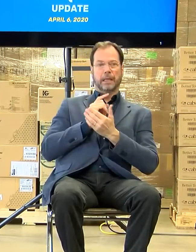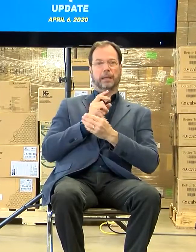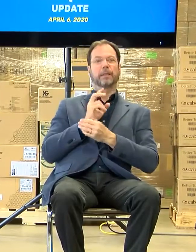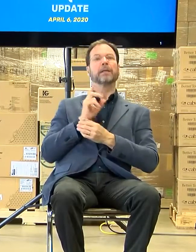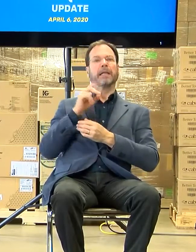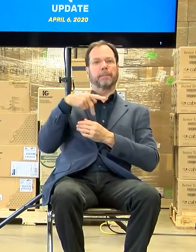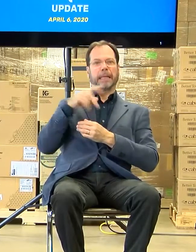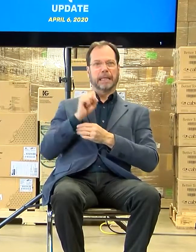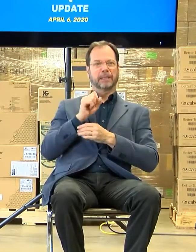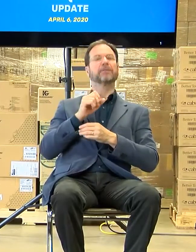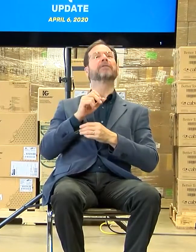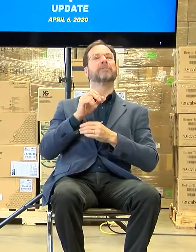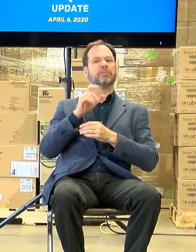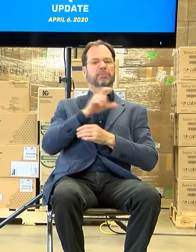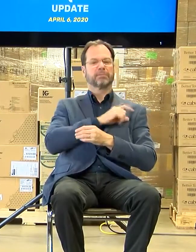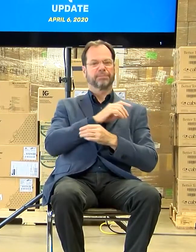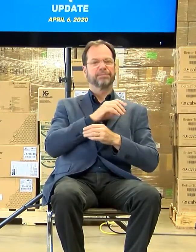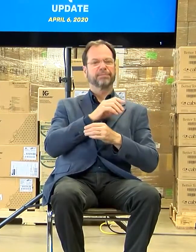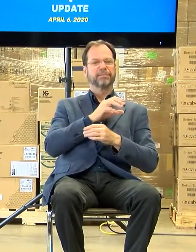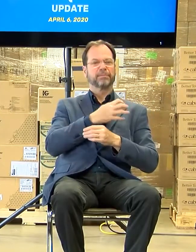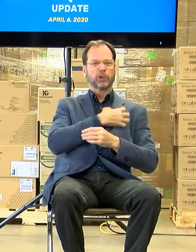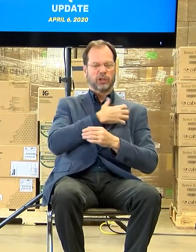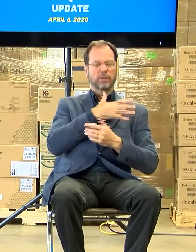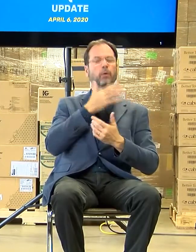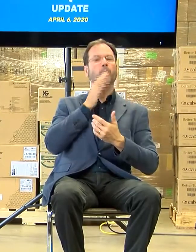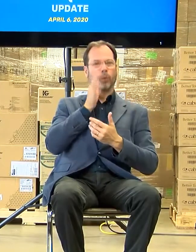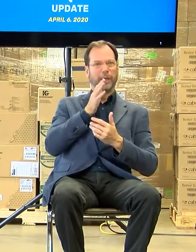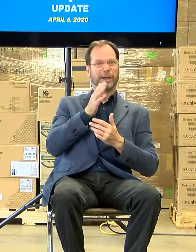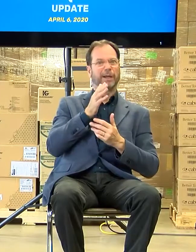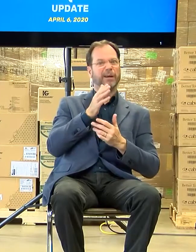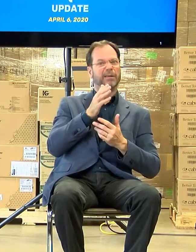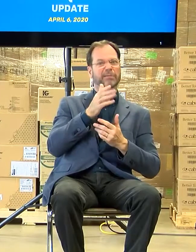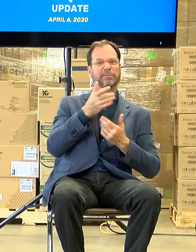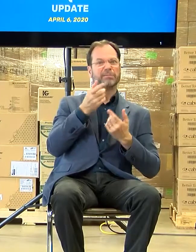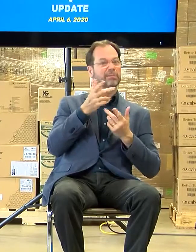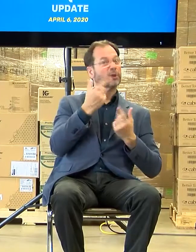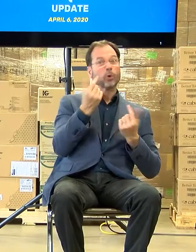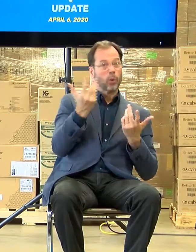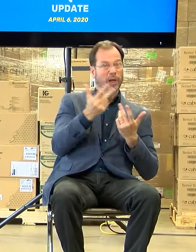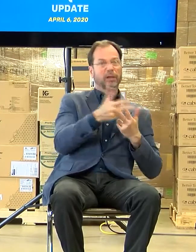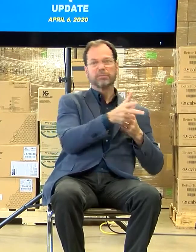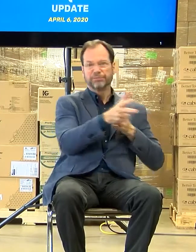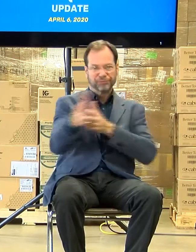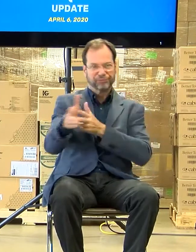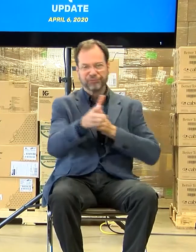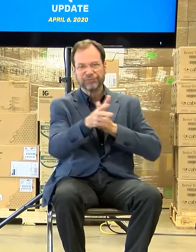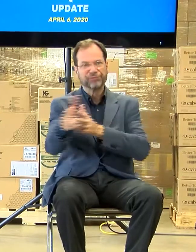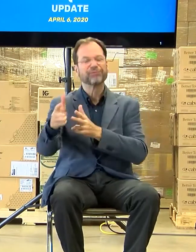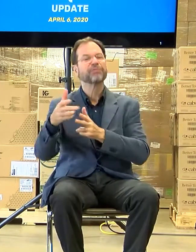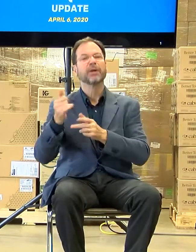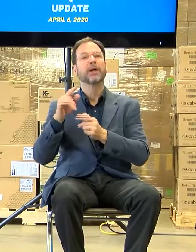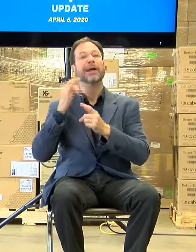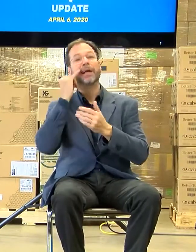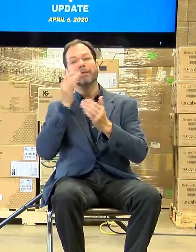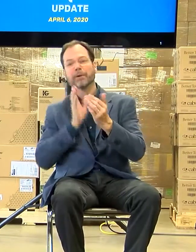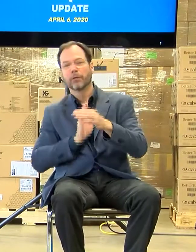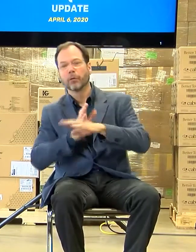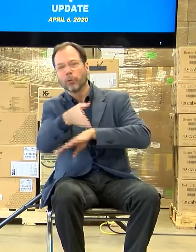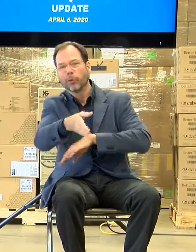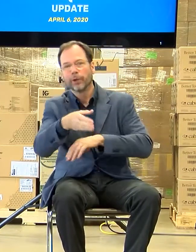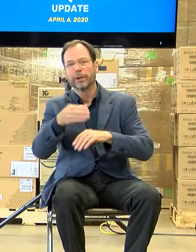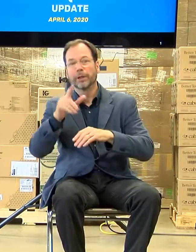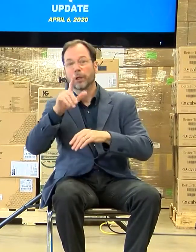of Public Safety was going to begin to pull over vehicles that have crossed the border from Louisiana into